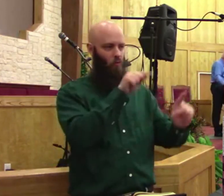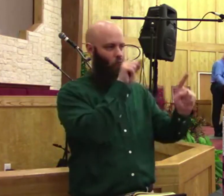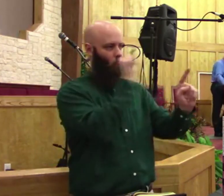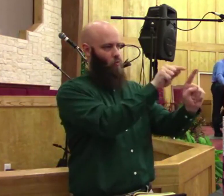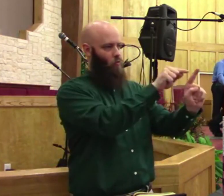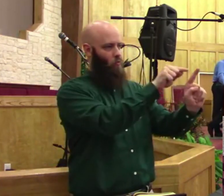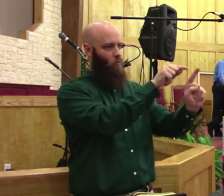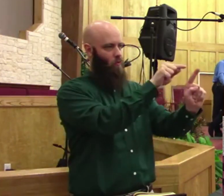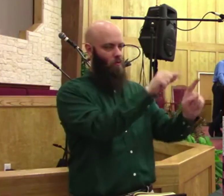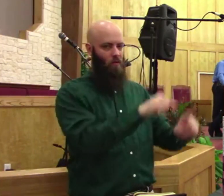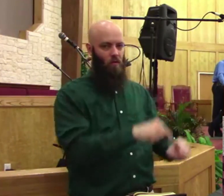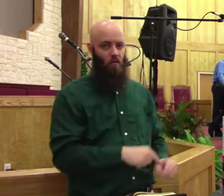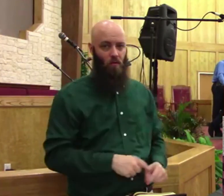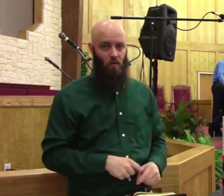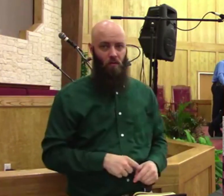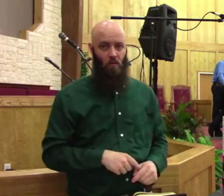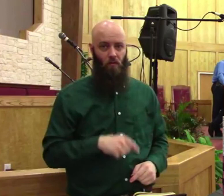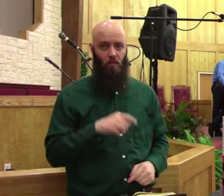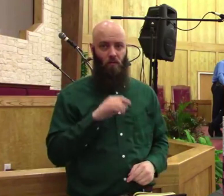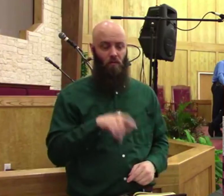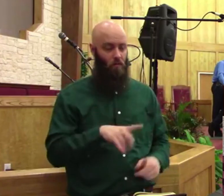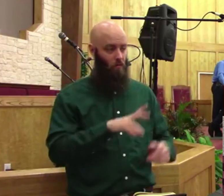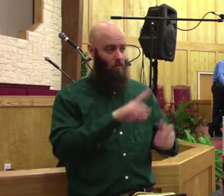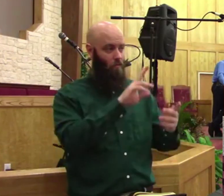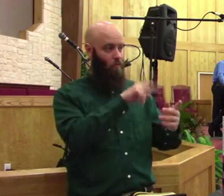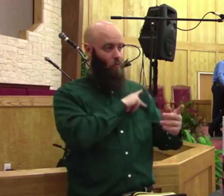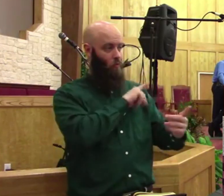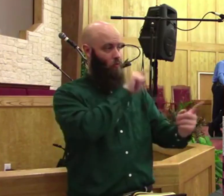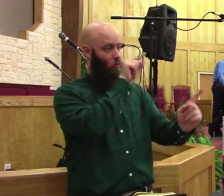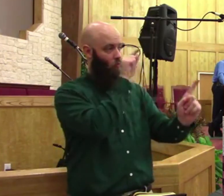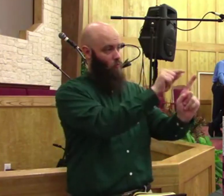you, Belshazzar.